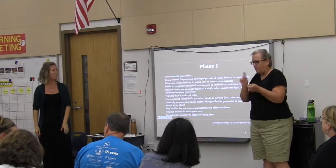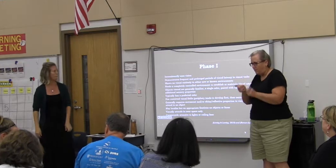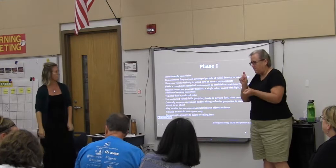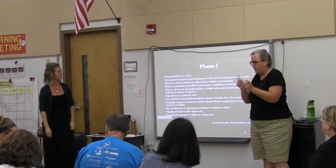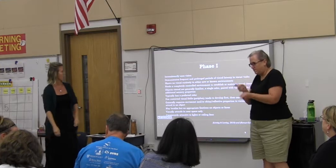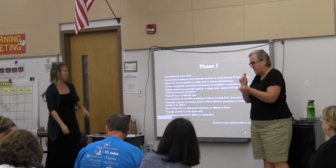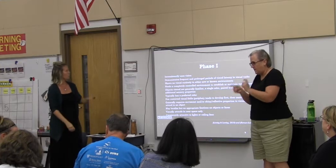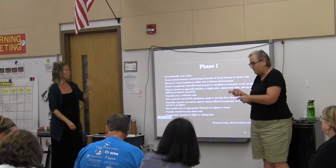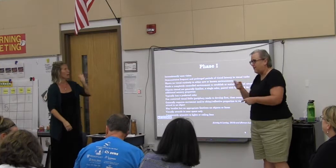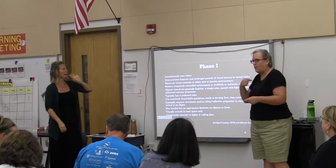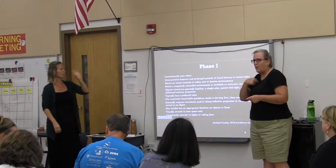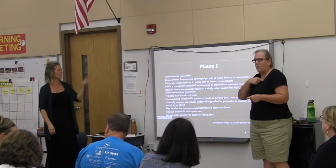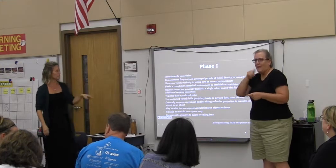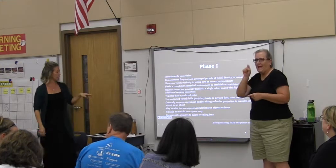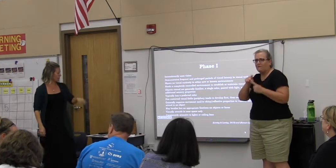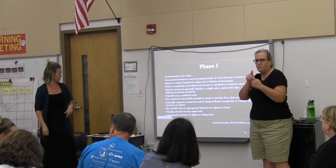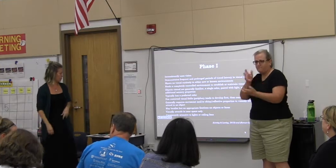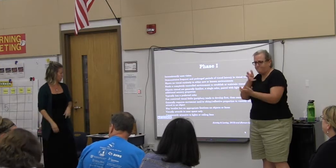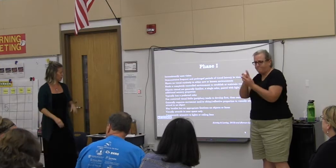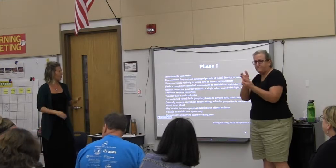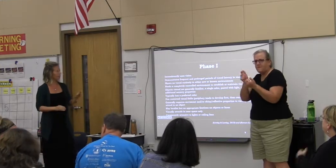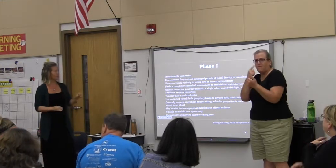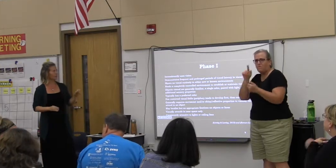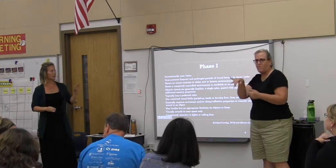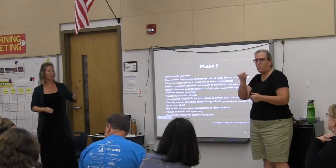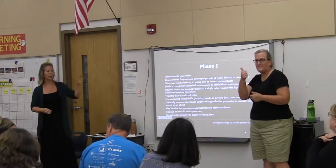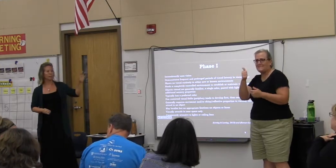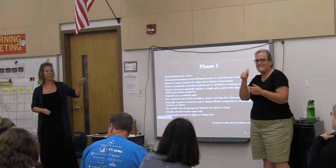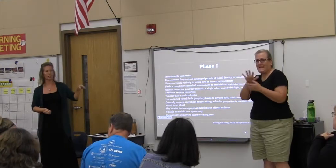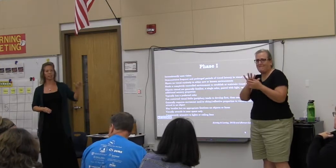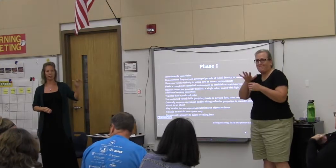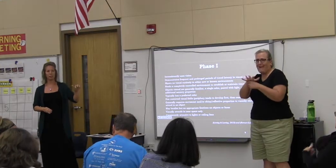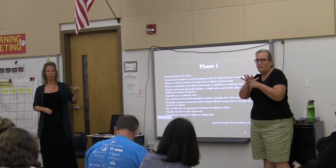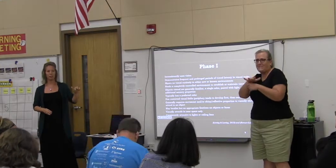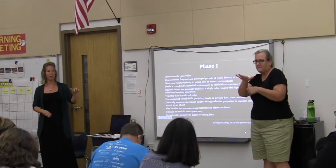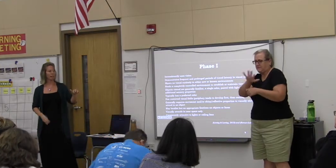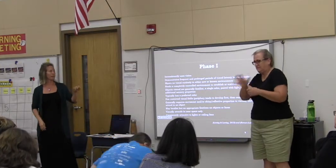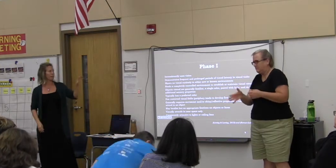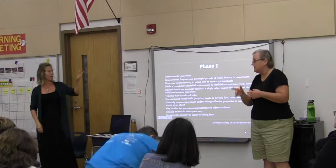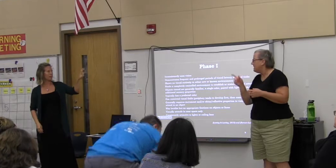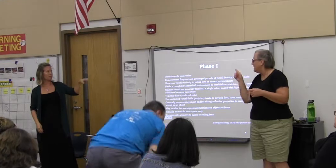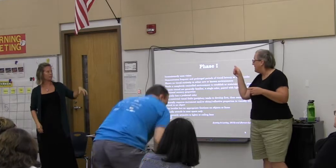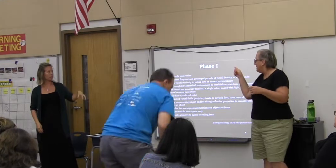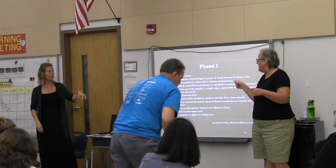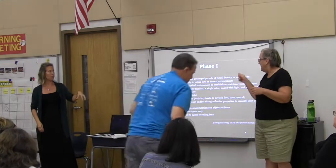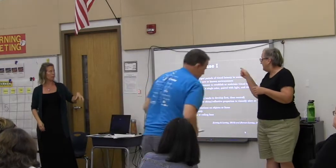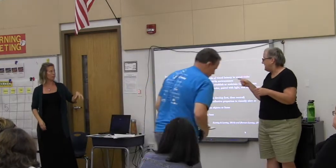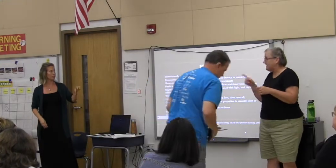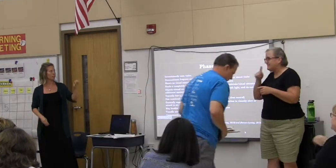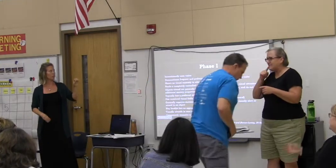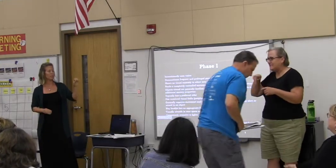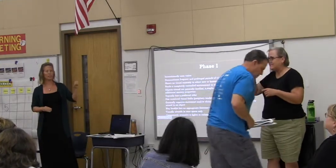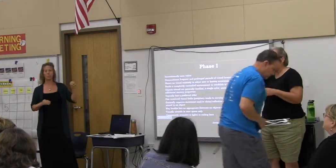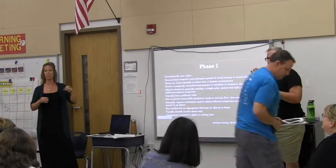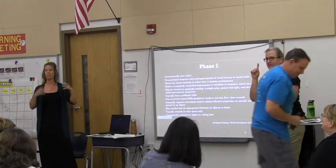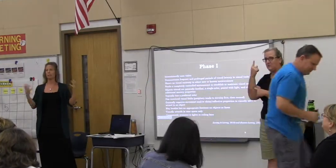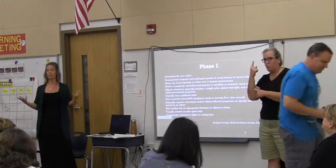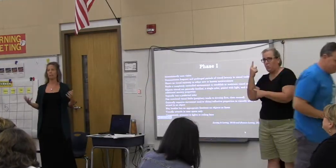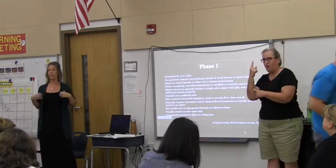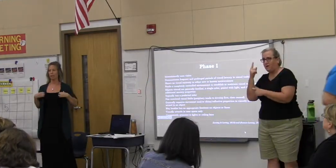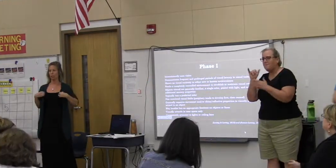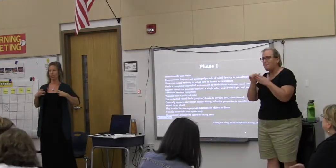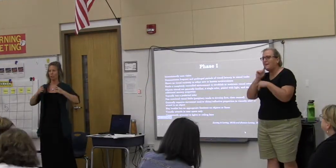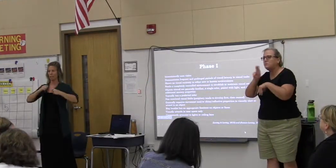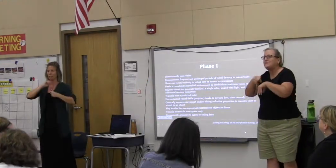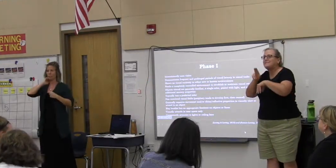areas. So I'm going to skip through these, but basically what I did on these next couple slides, this is phase 1. So these are what